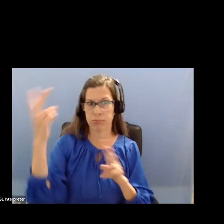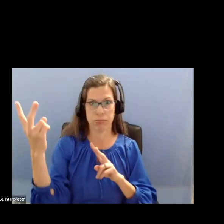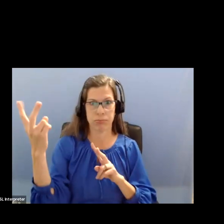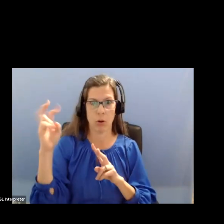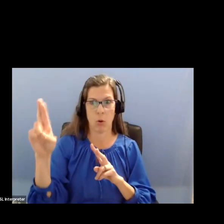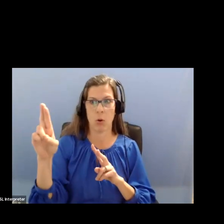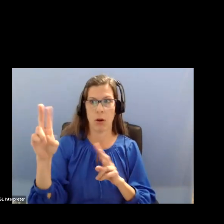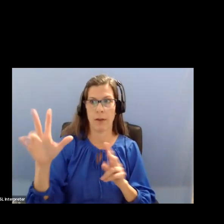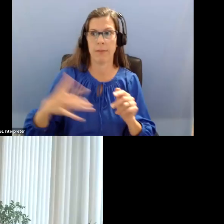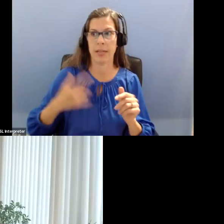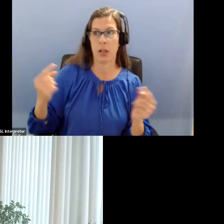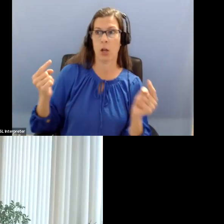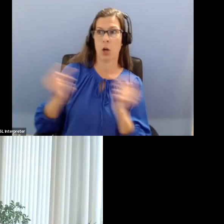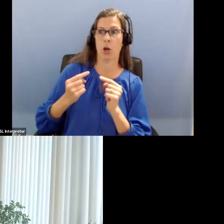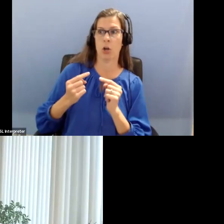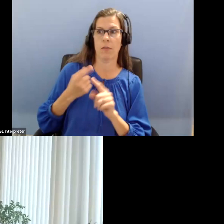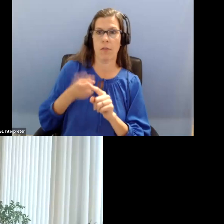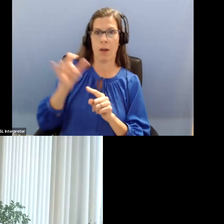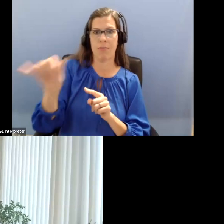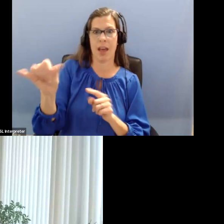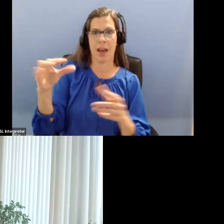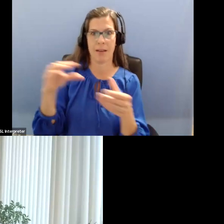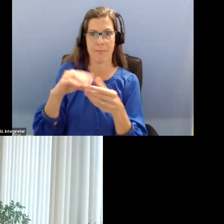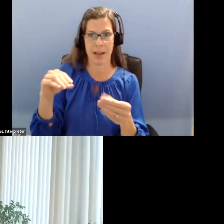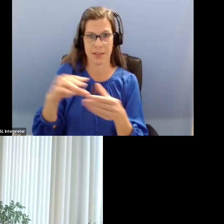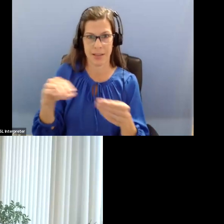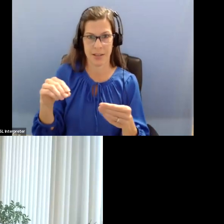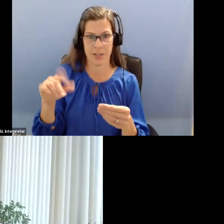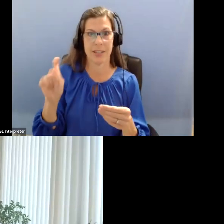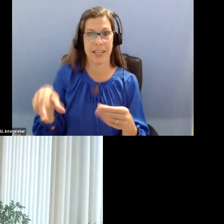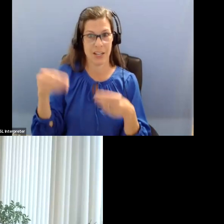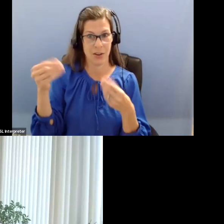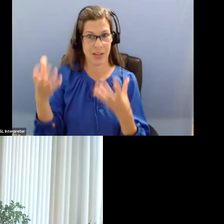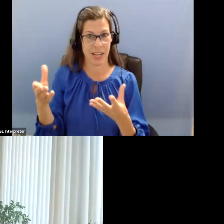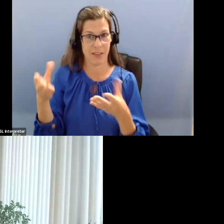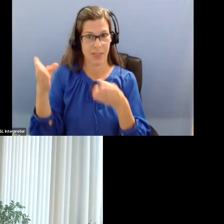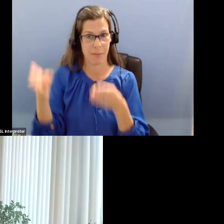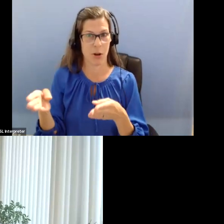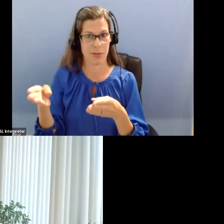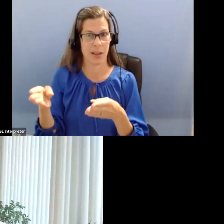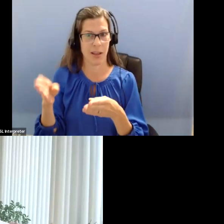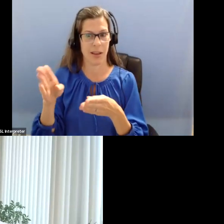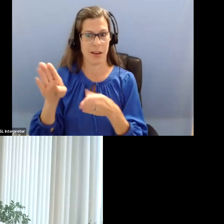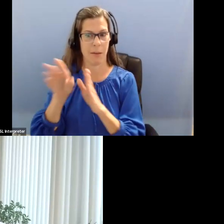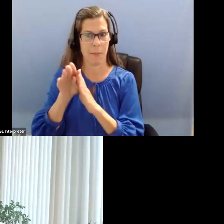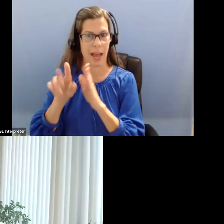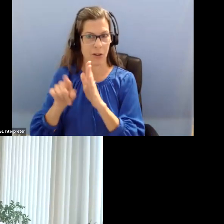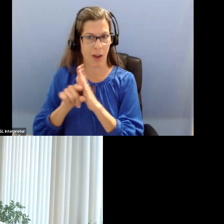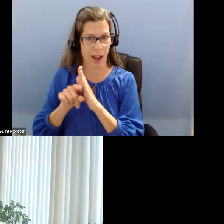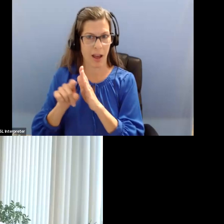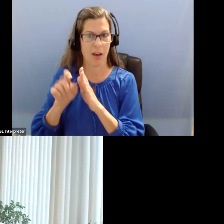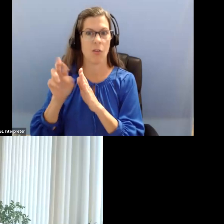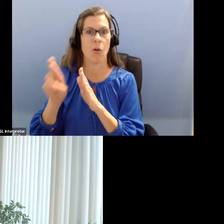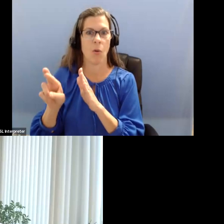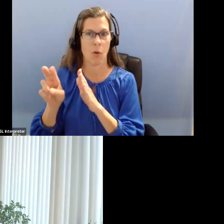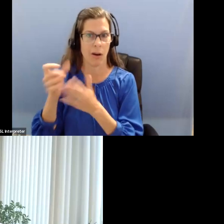hurtful way, we need to give that person the benefit of our knowledge so that it can be rethought in terms of how